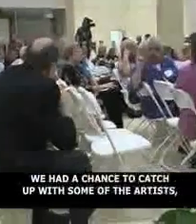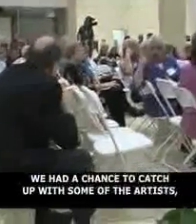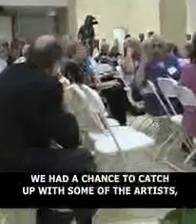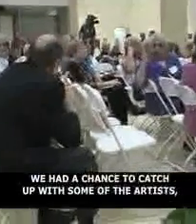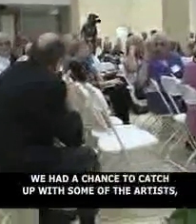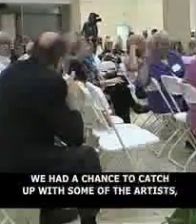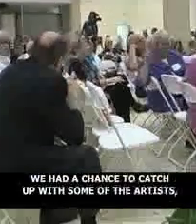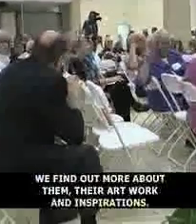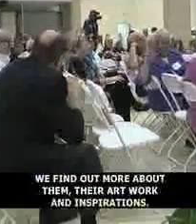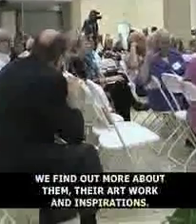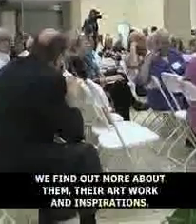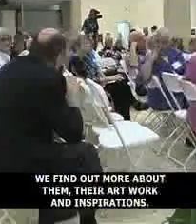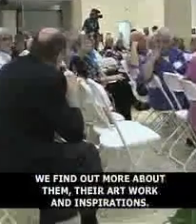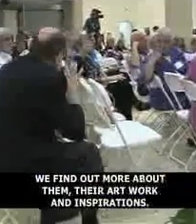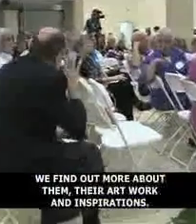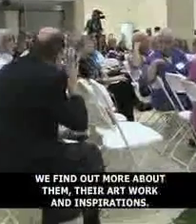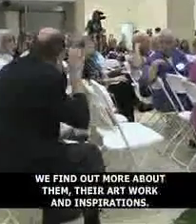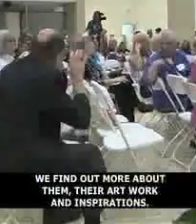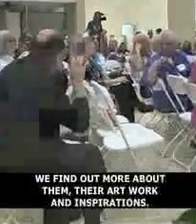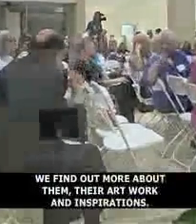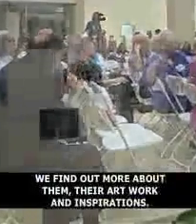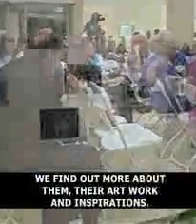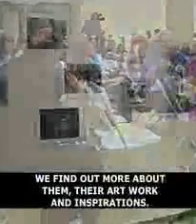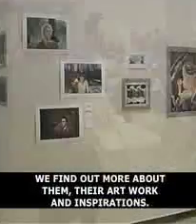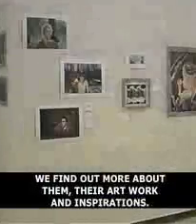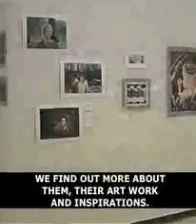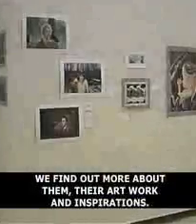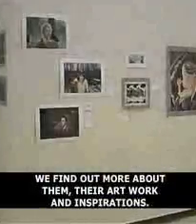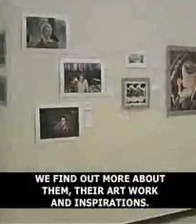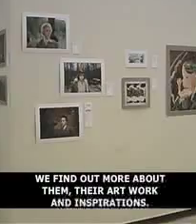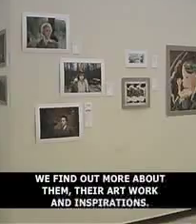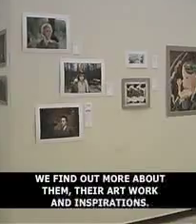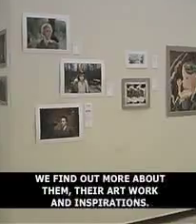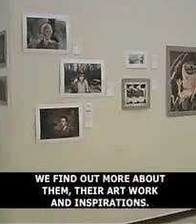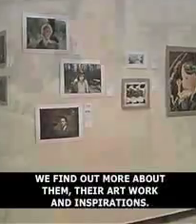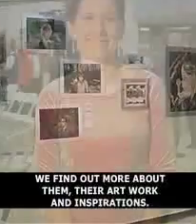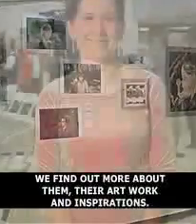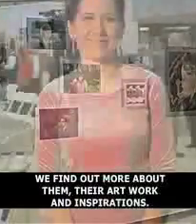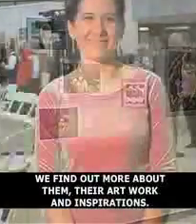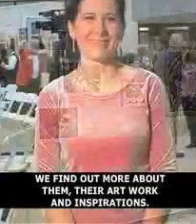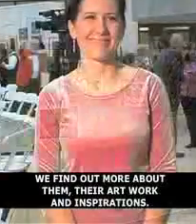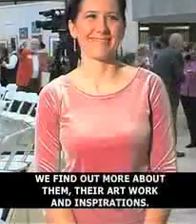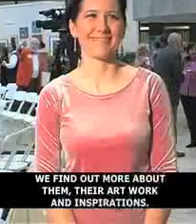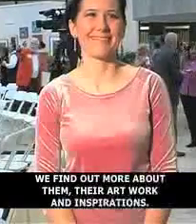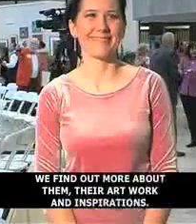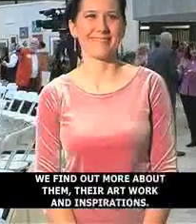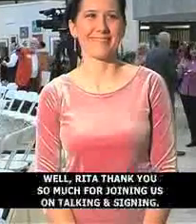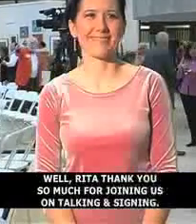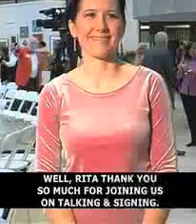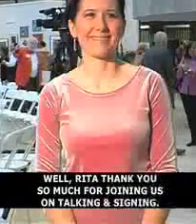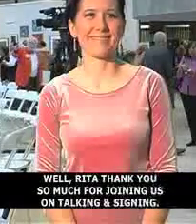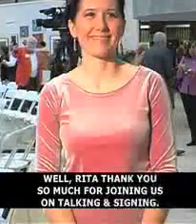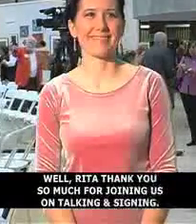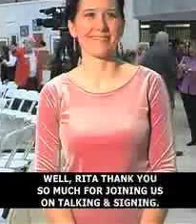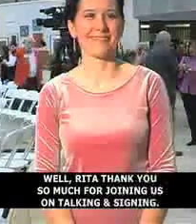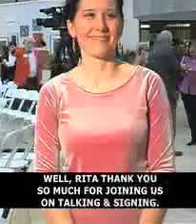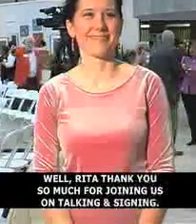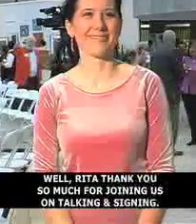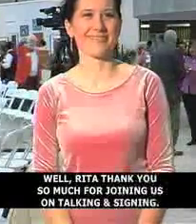We find out more about them, their artwork, and inspirations. Well, Rita, thank you so much for joining us on Talking